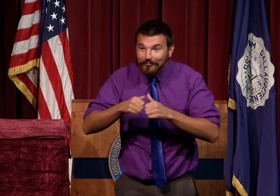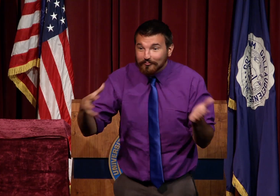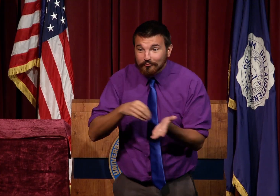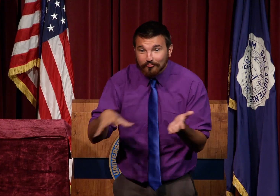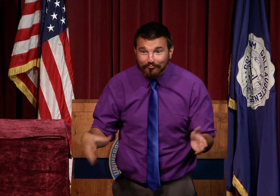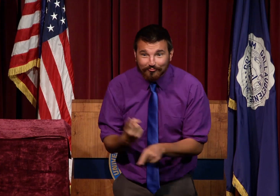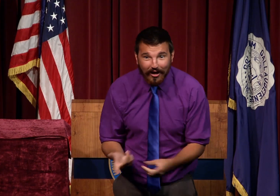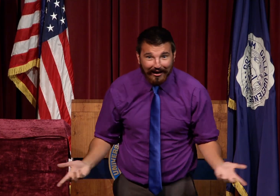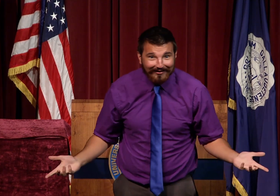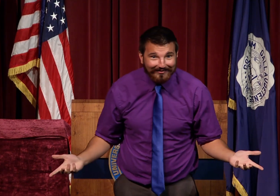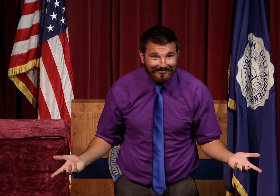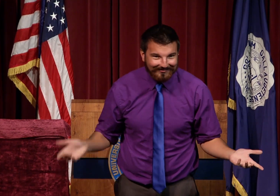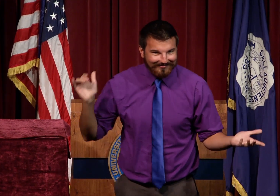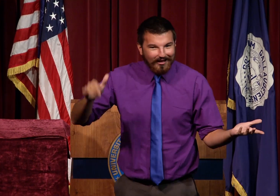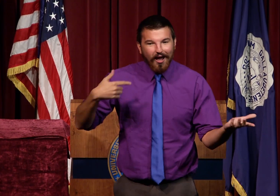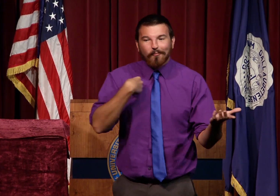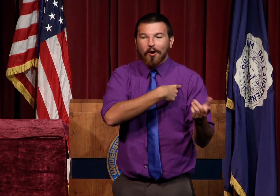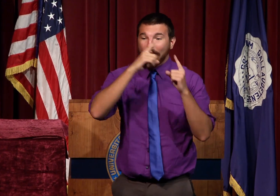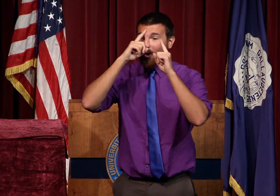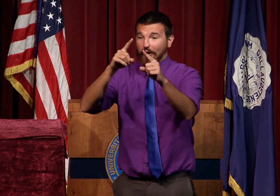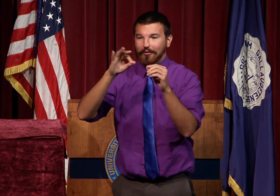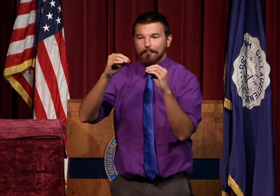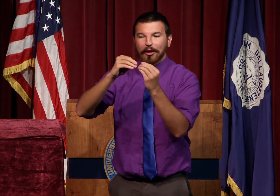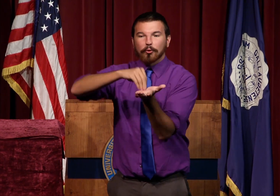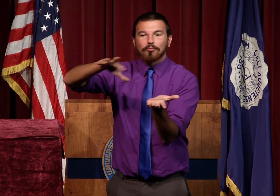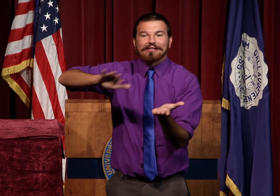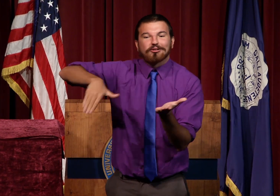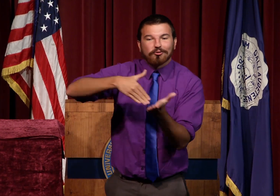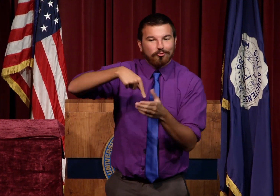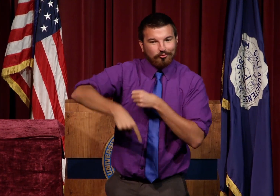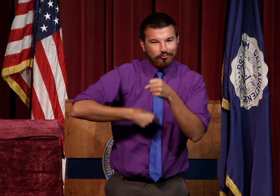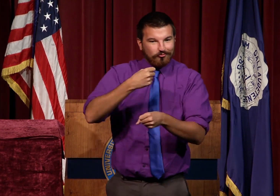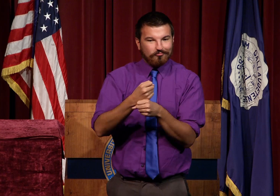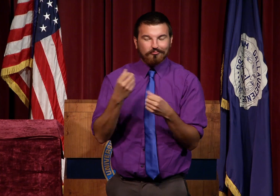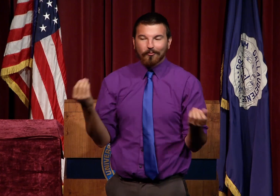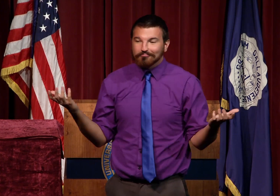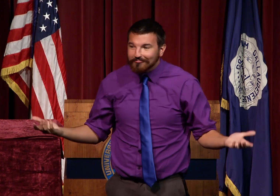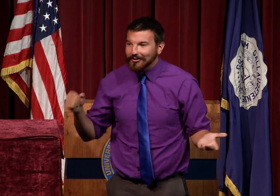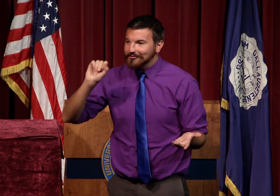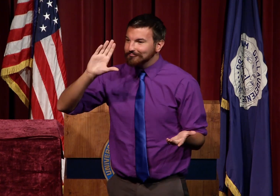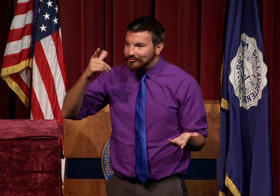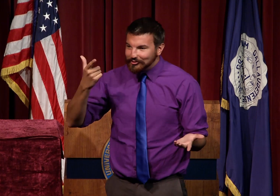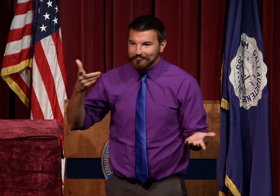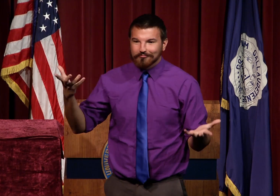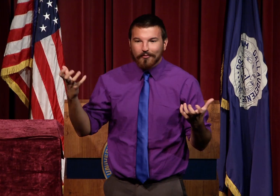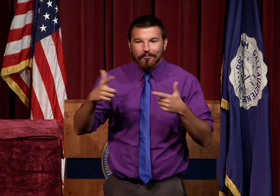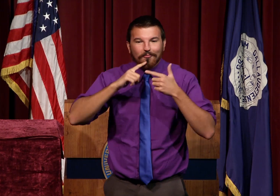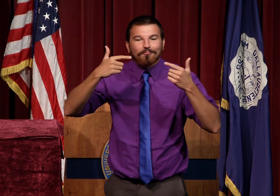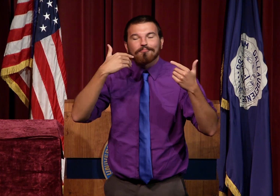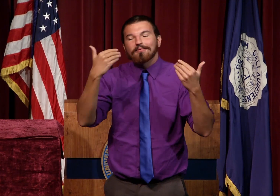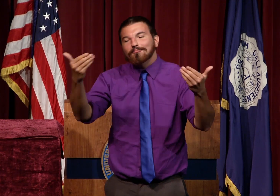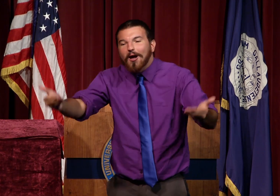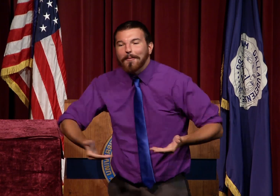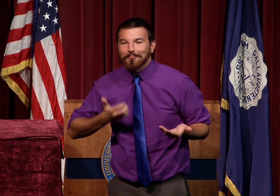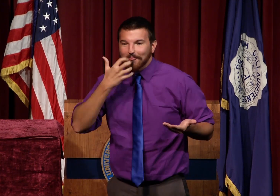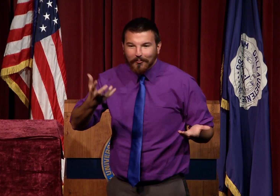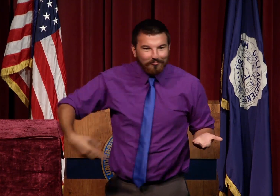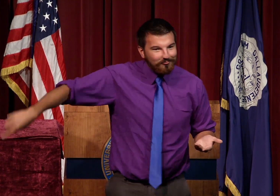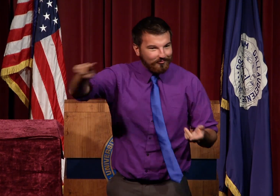doing. Gallaudet wouldn't be what it is without the students. I'm sure we can all agree with that. So this year, SBG wants to be more student-centered. We want to be able